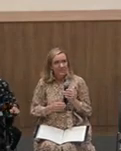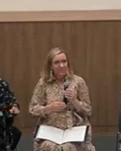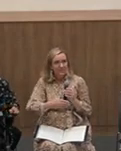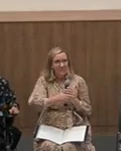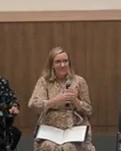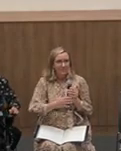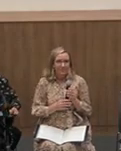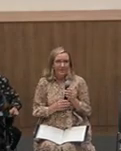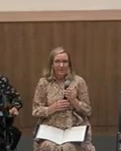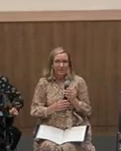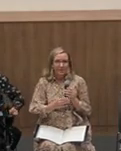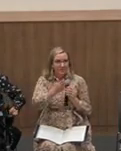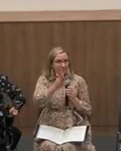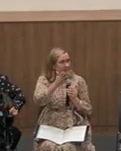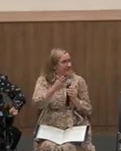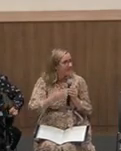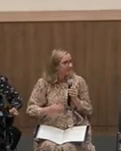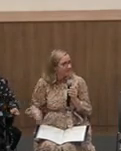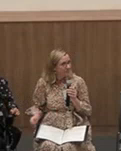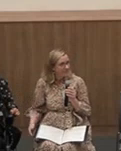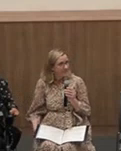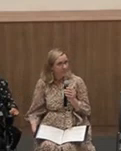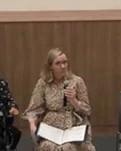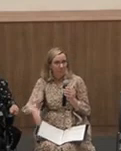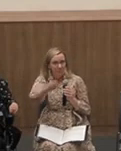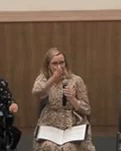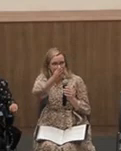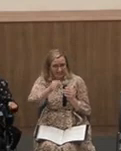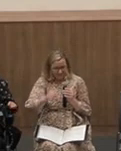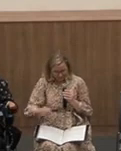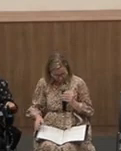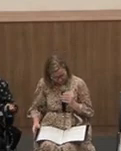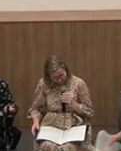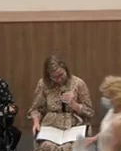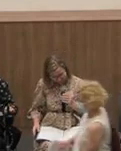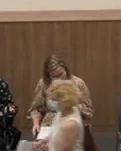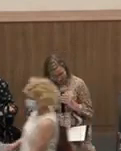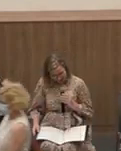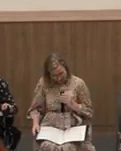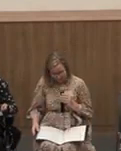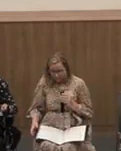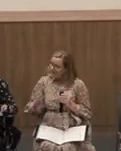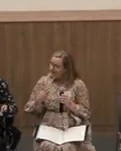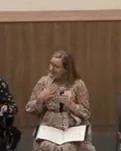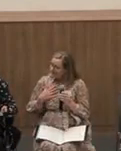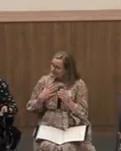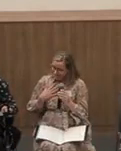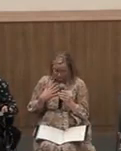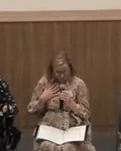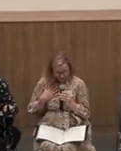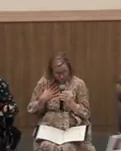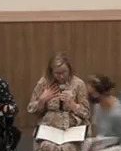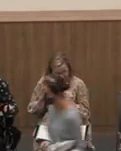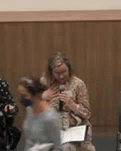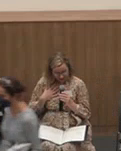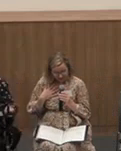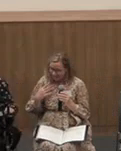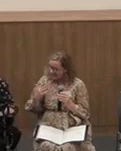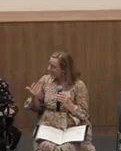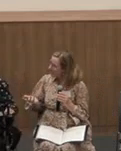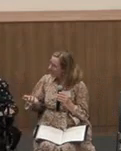during the event, we just ask if you can to use the rear door up the stairs there. My name is Steph